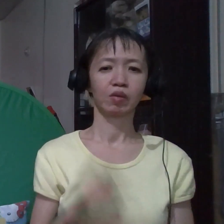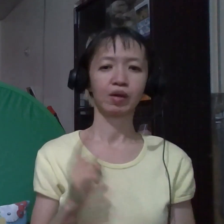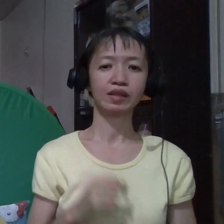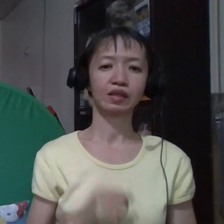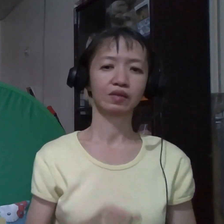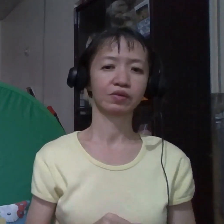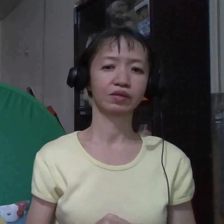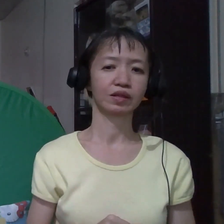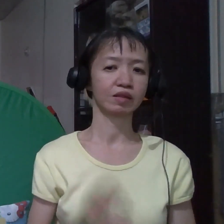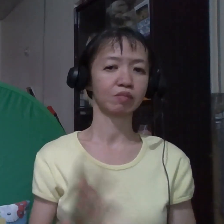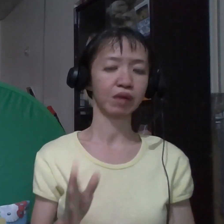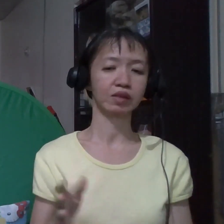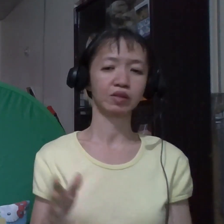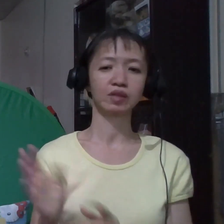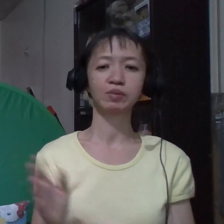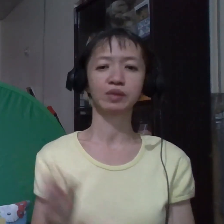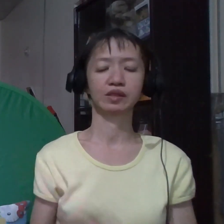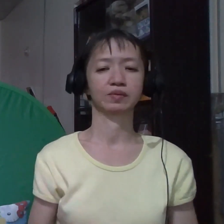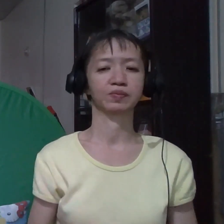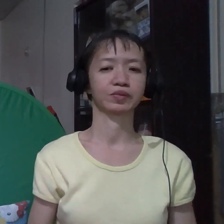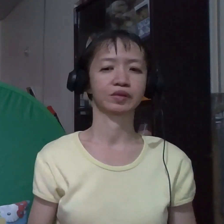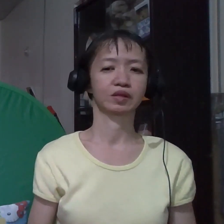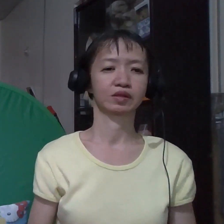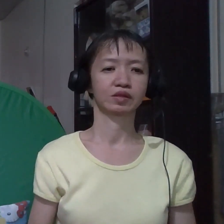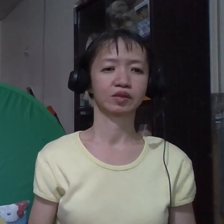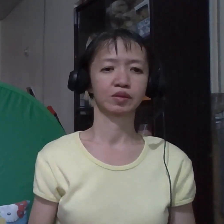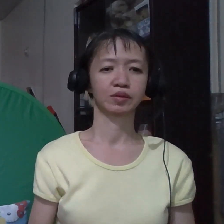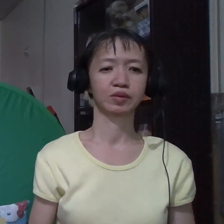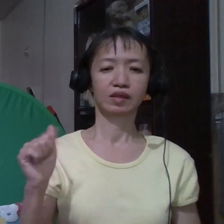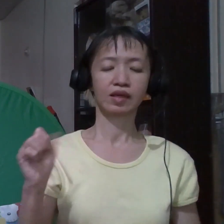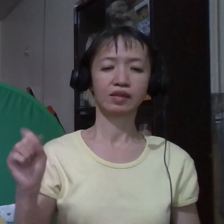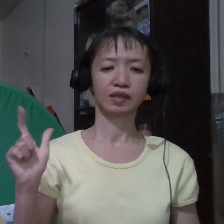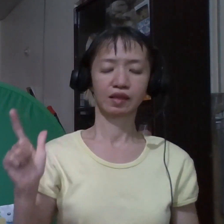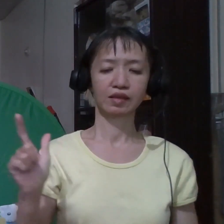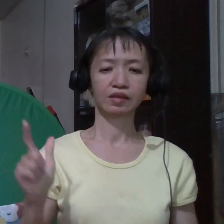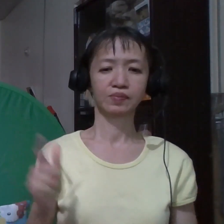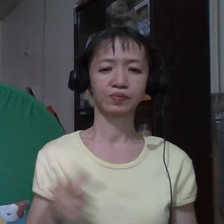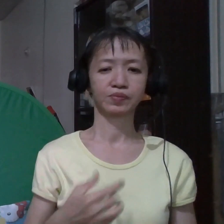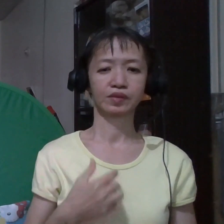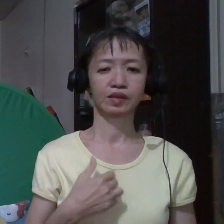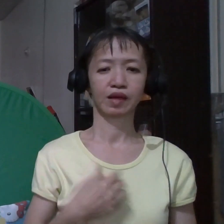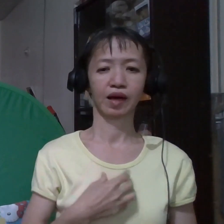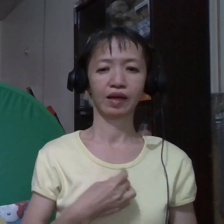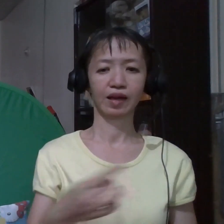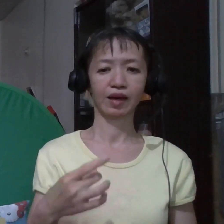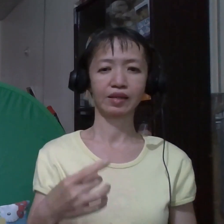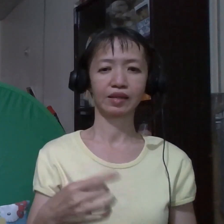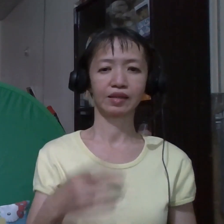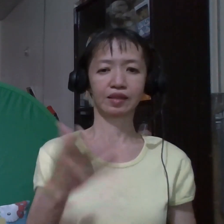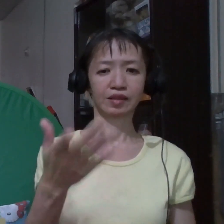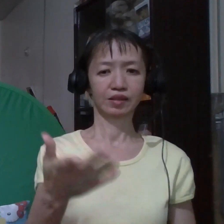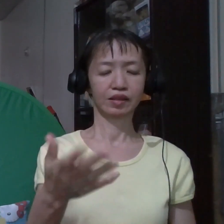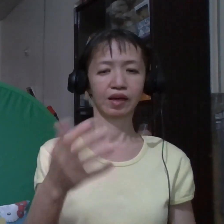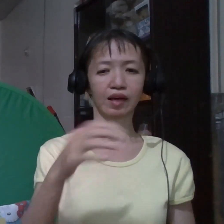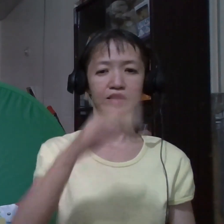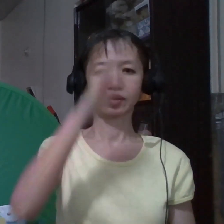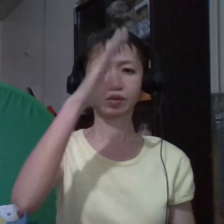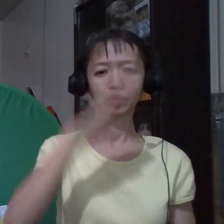What if it's a man or a woman? So in ASL, I like that